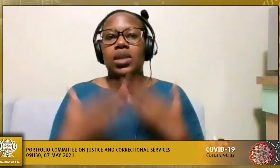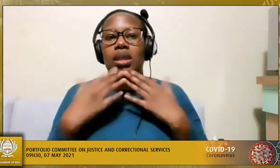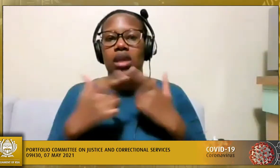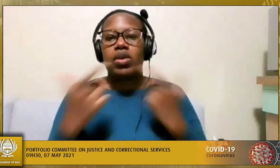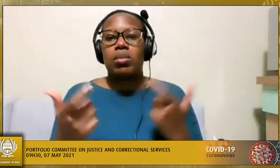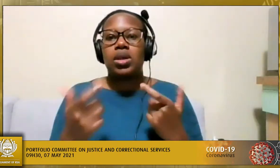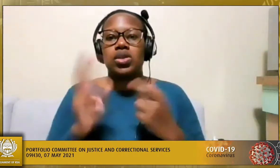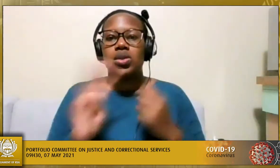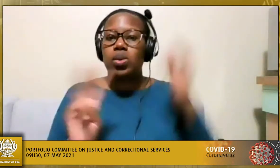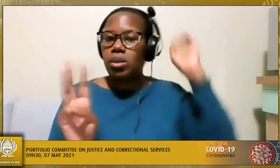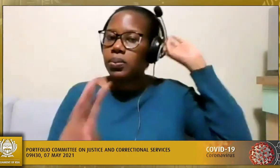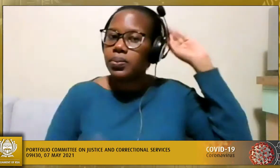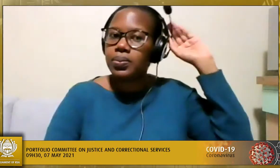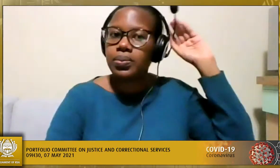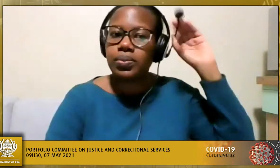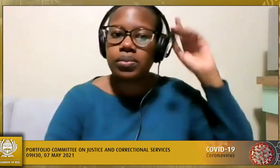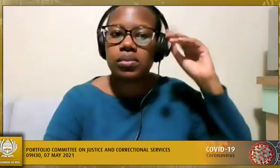much